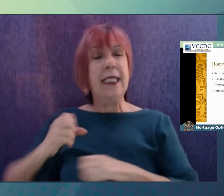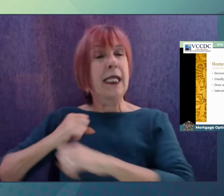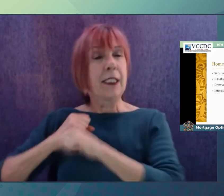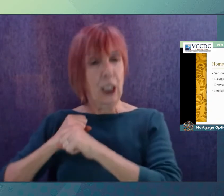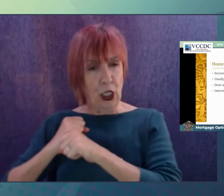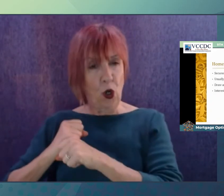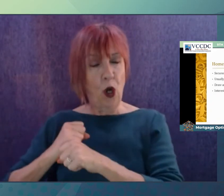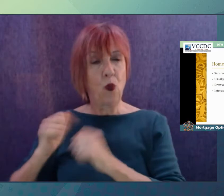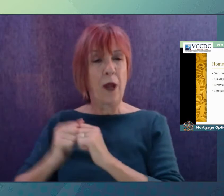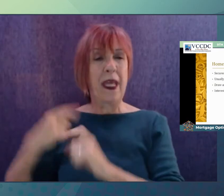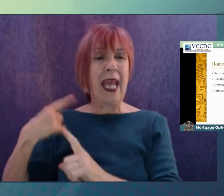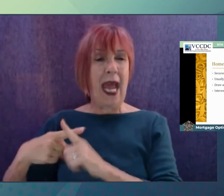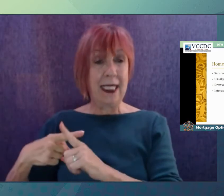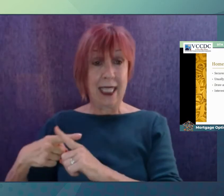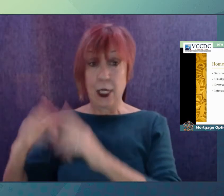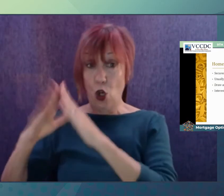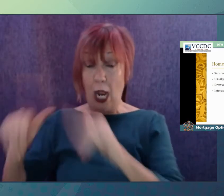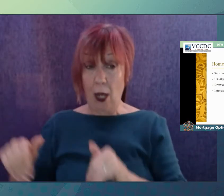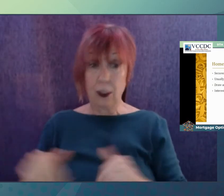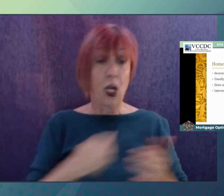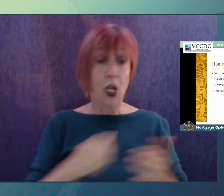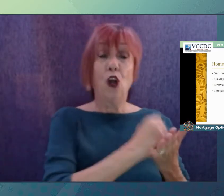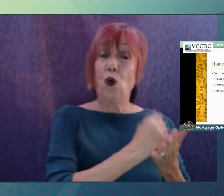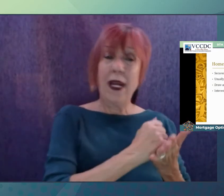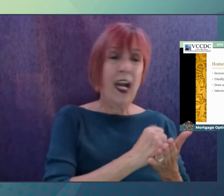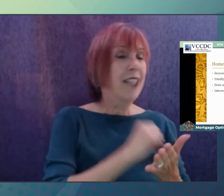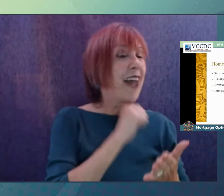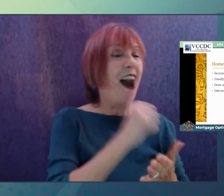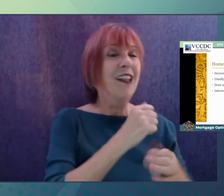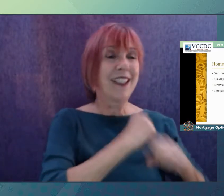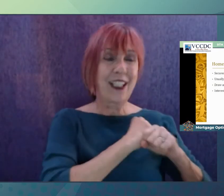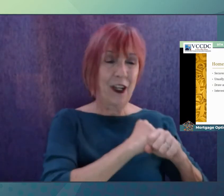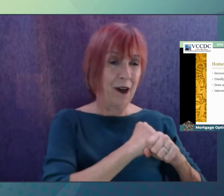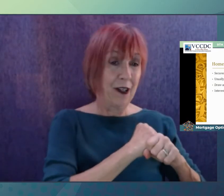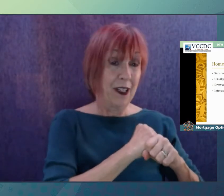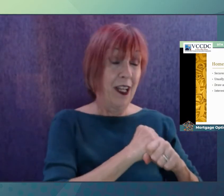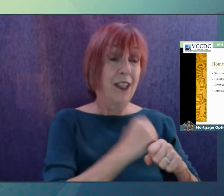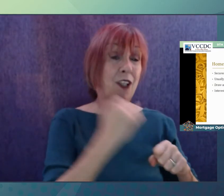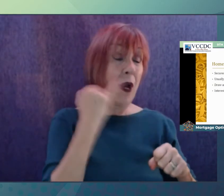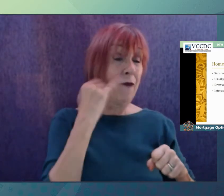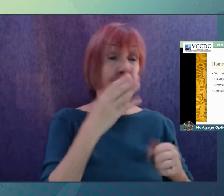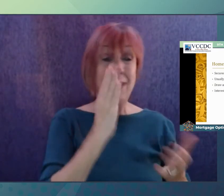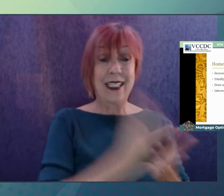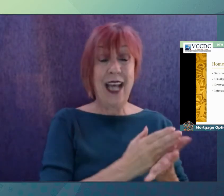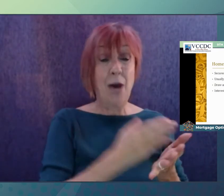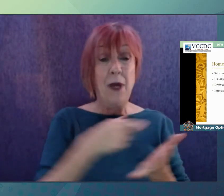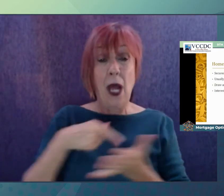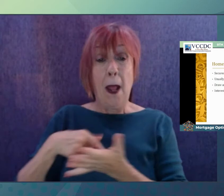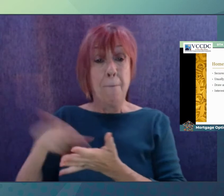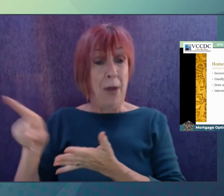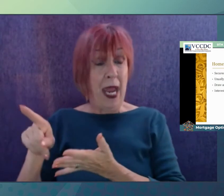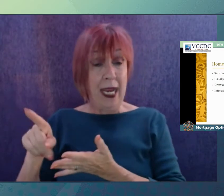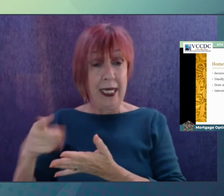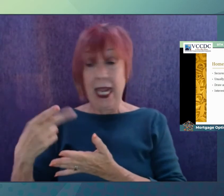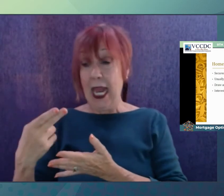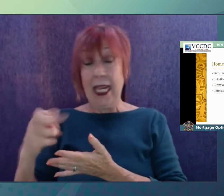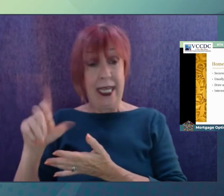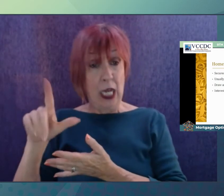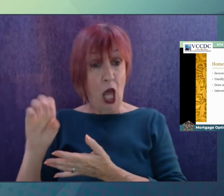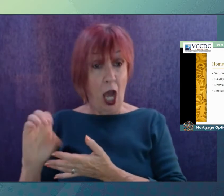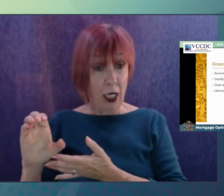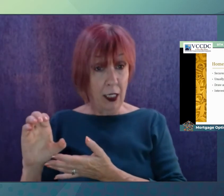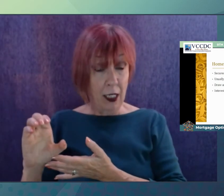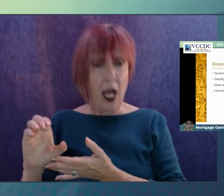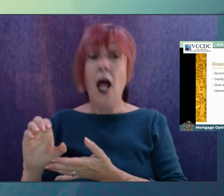your house, while credit cards are unsecured. In other words, if you stop paying your payments on the HELOC, called default, you could lose your